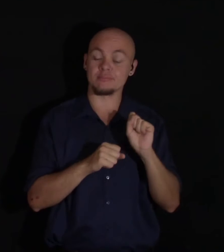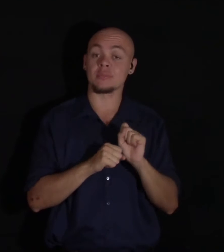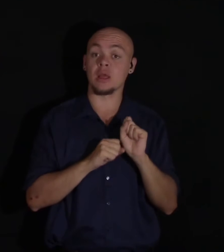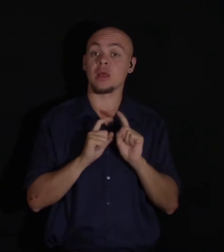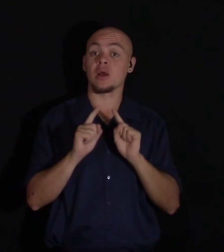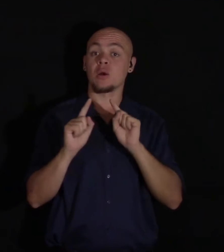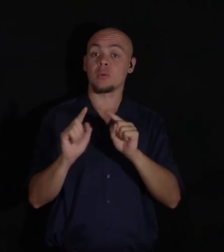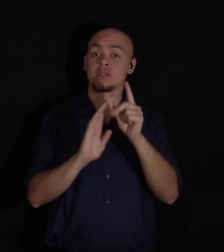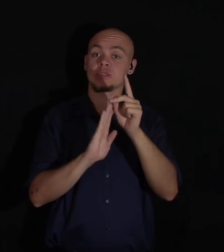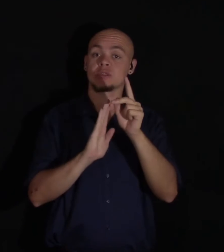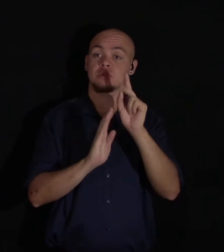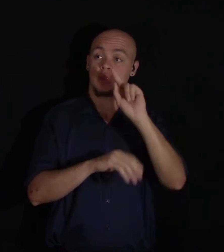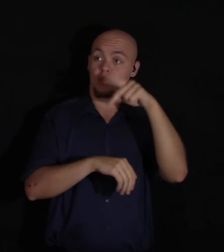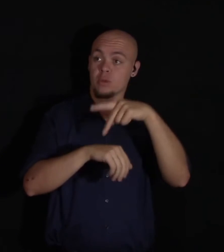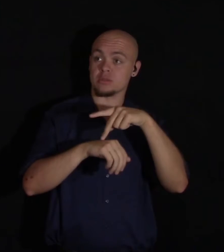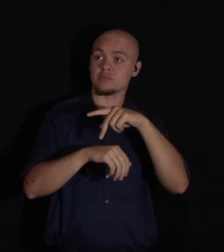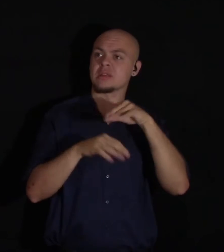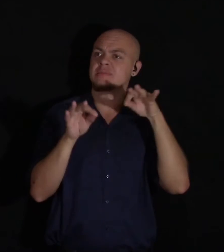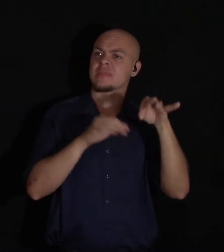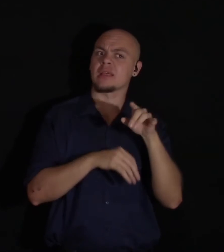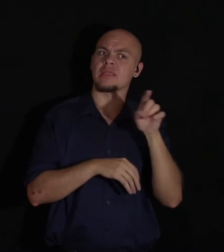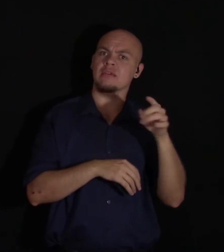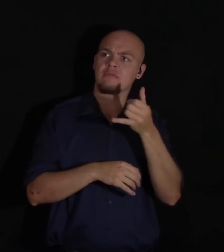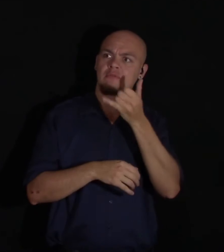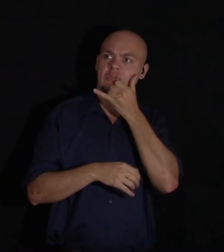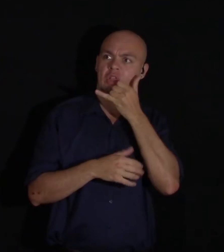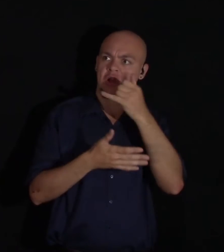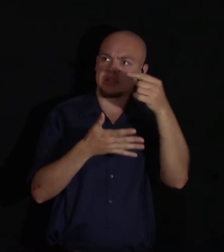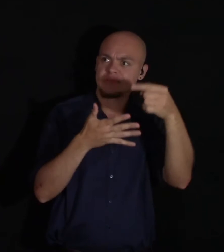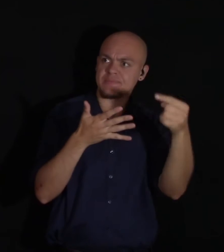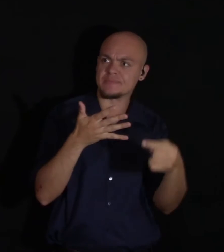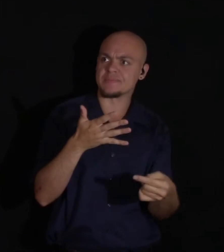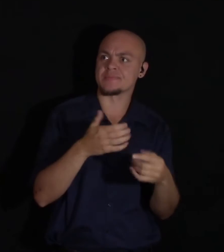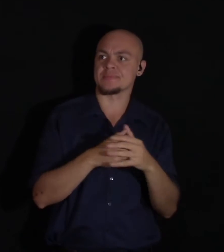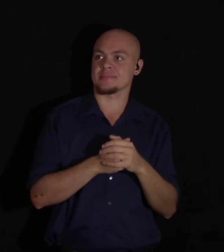the principal and I explained its many flaws.